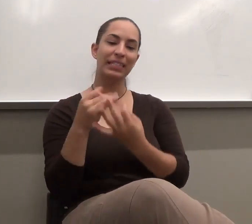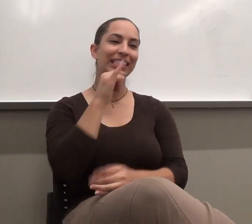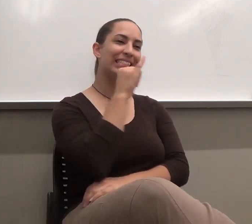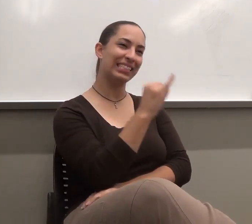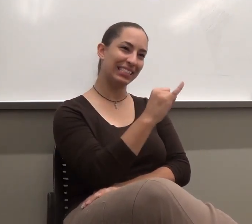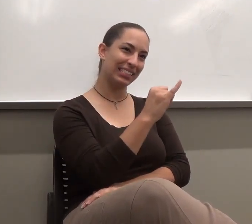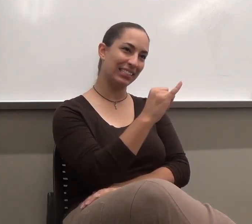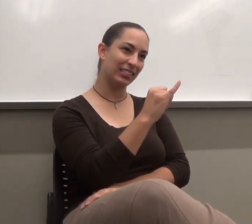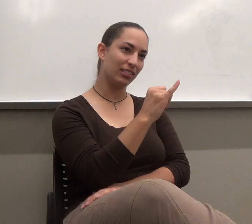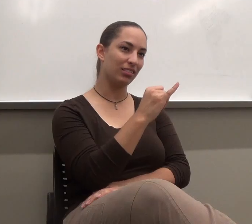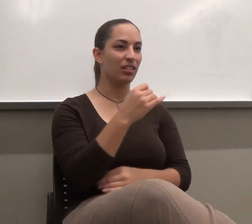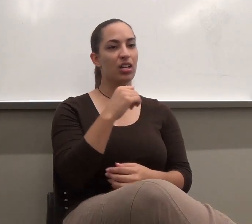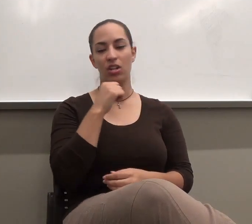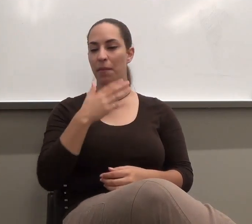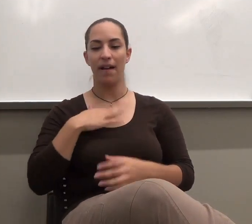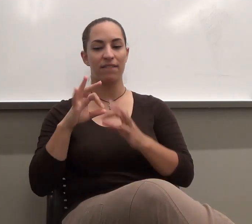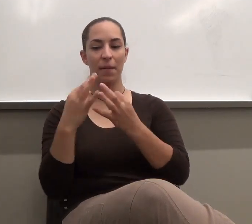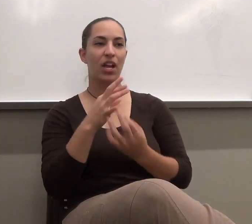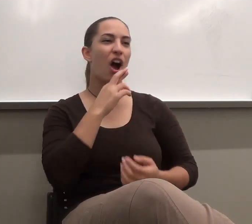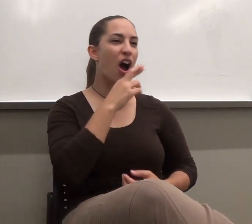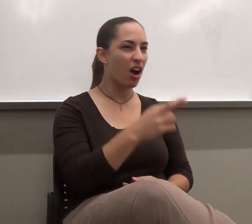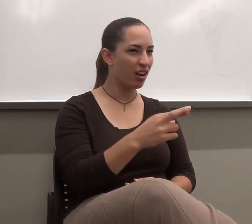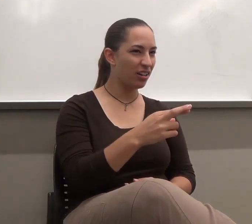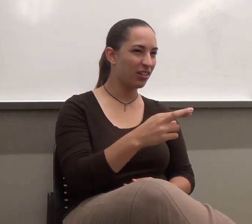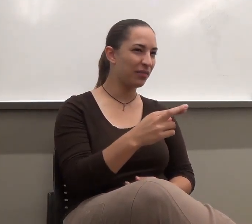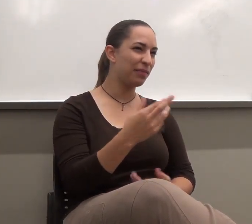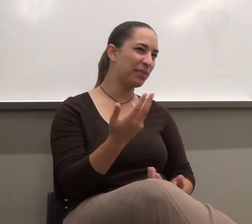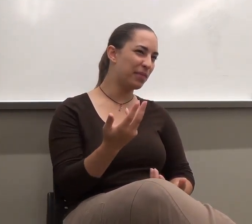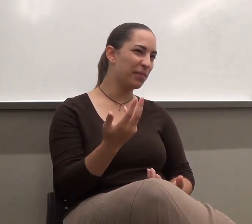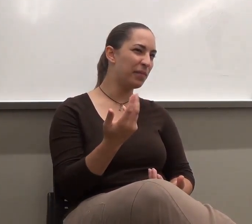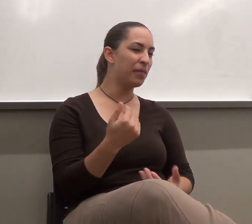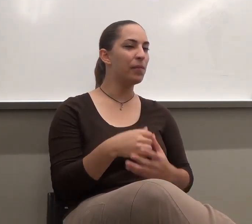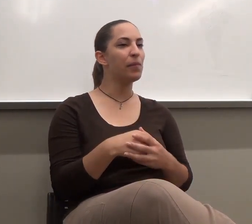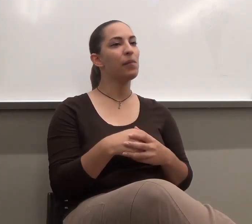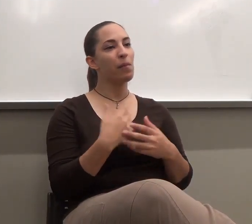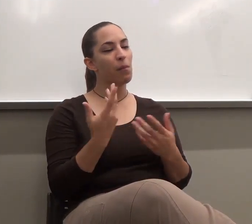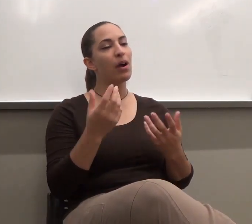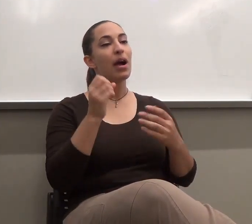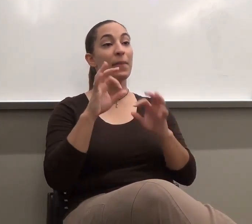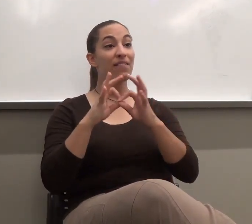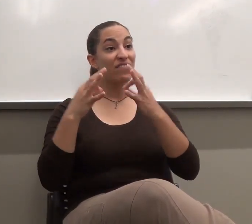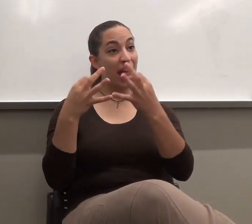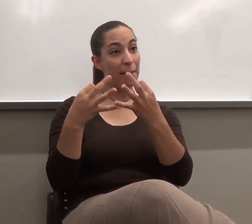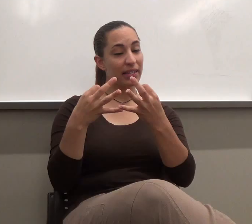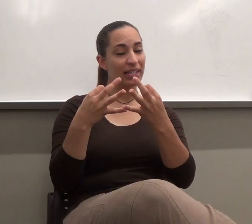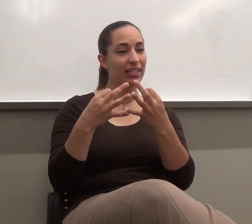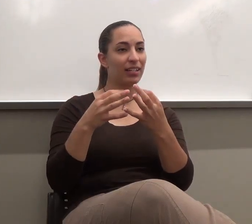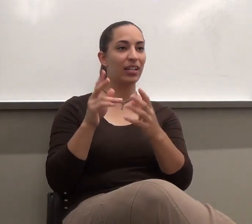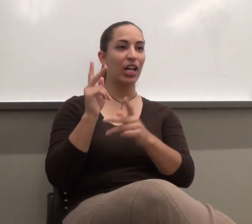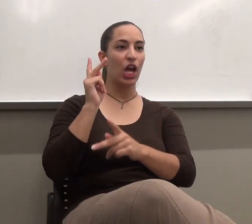rather than are. Does that make sense? Because family is treated as it's called a collective